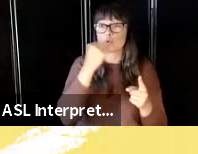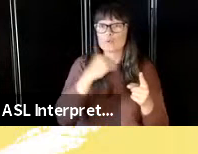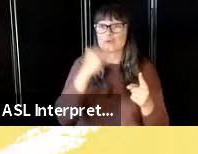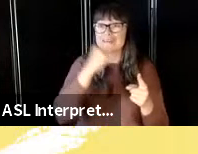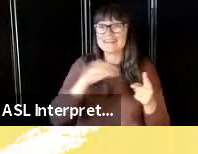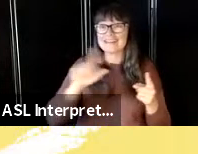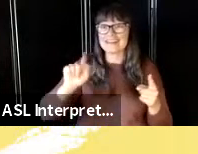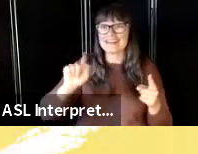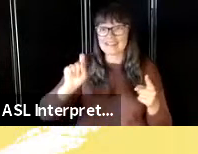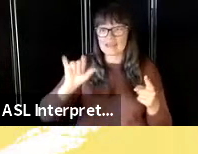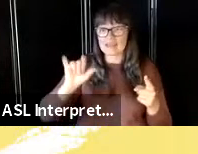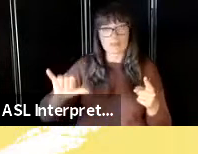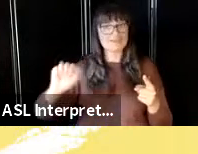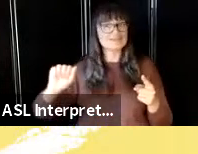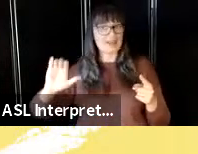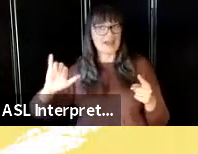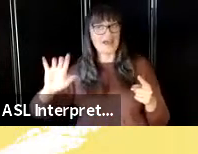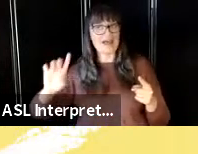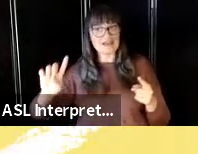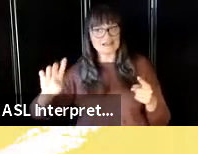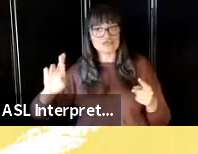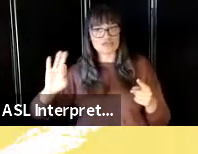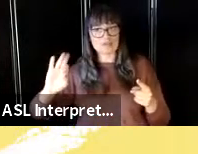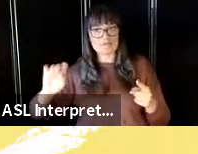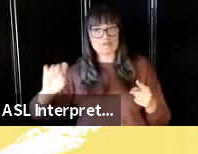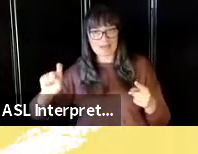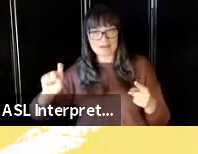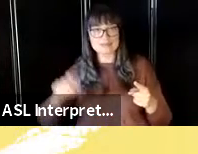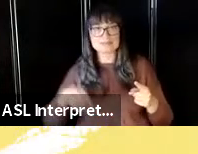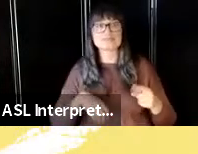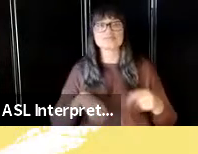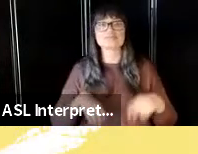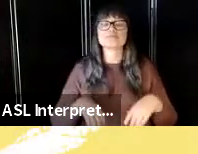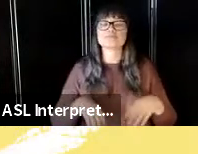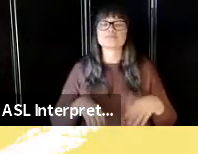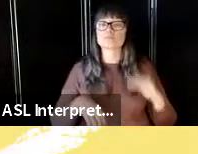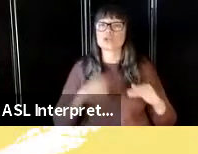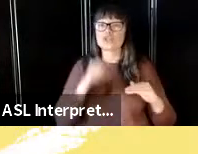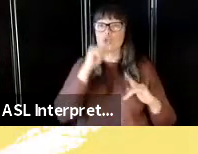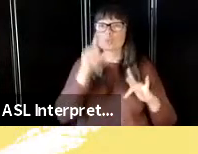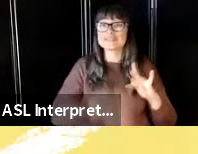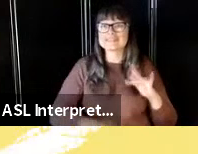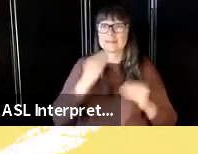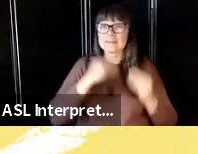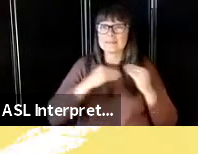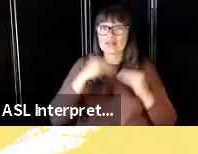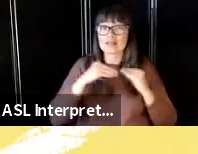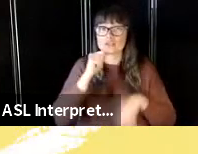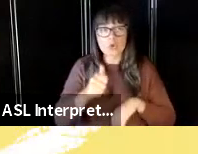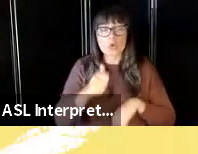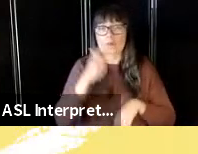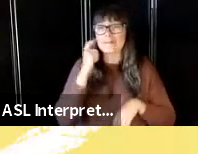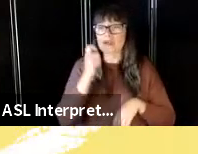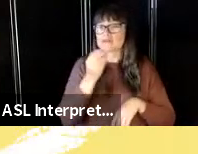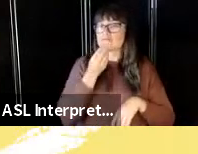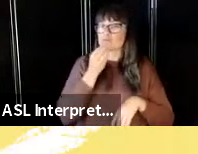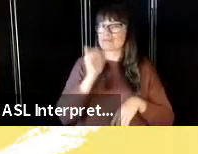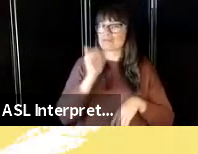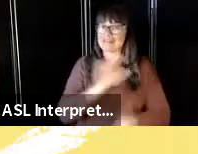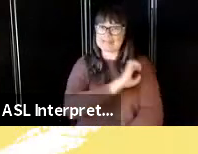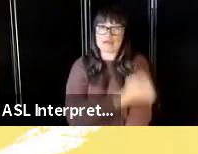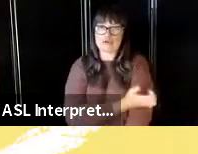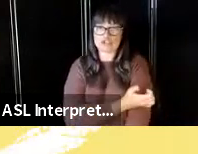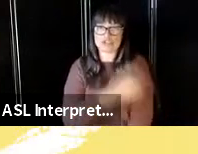acid reflux and also cause you to have abnormal sleep patterns. Don't skip meals, because our meals are the